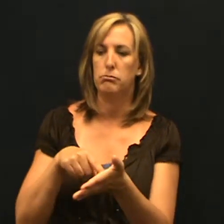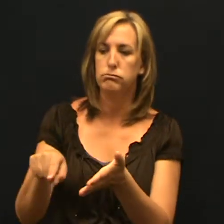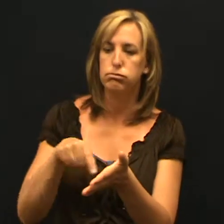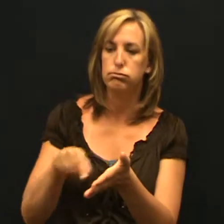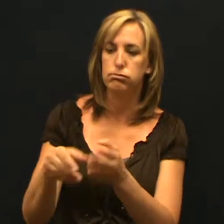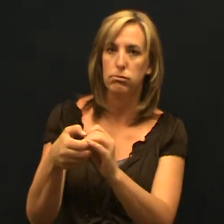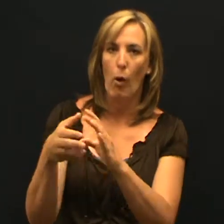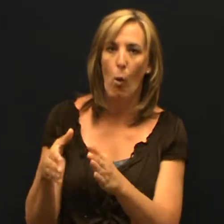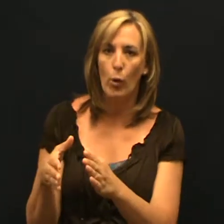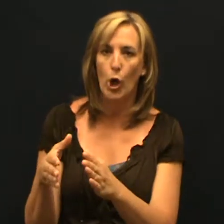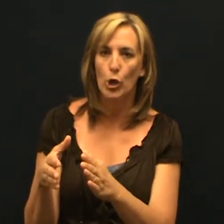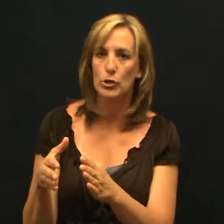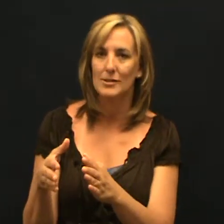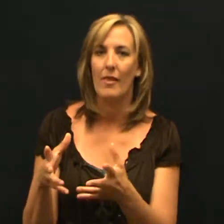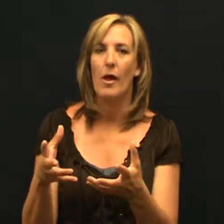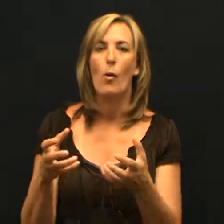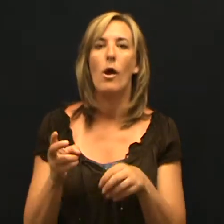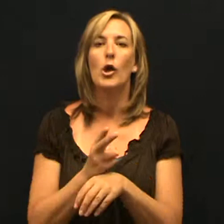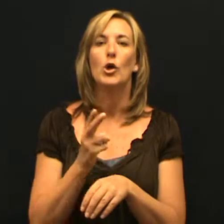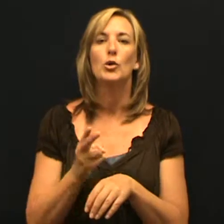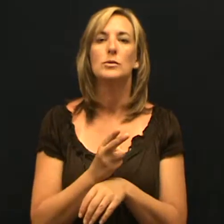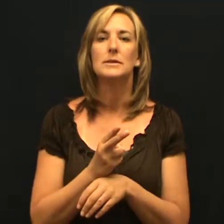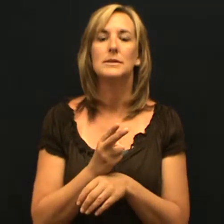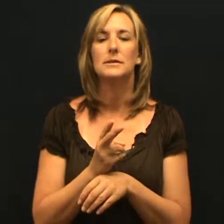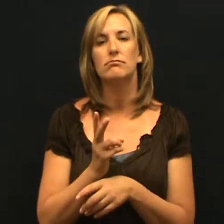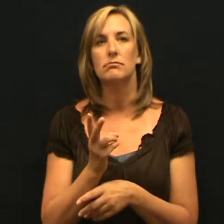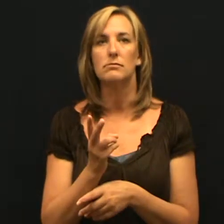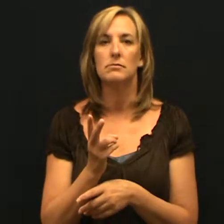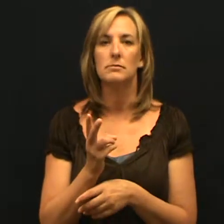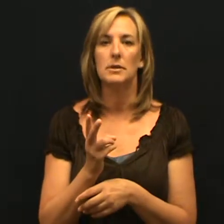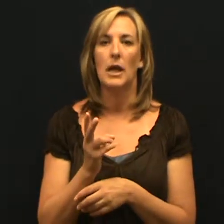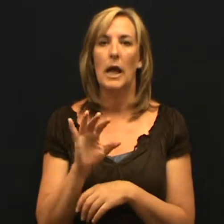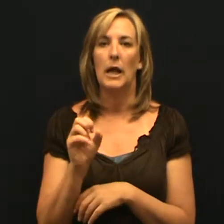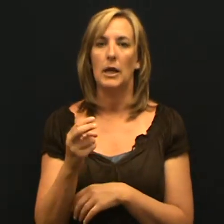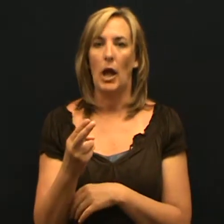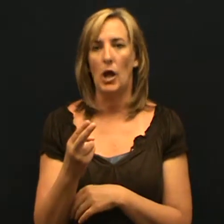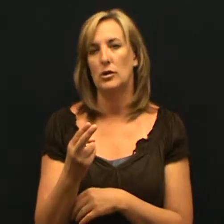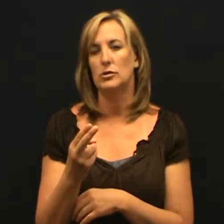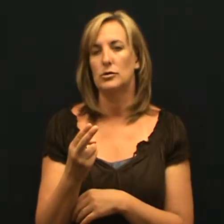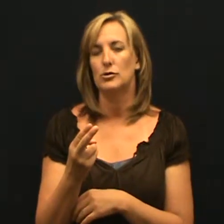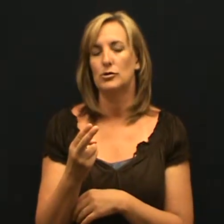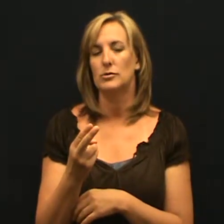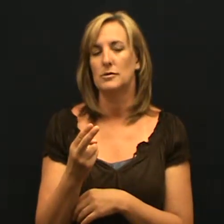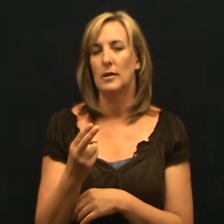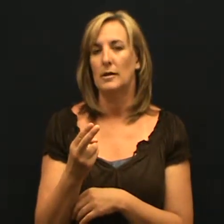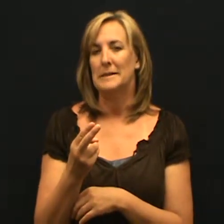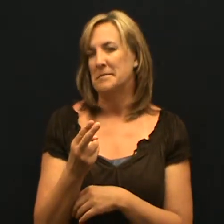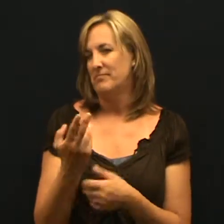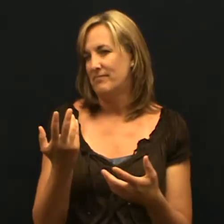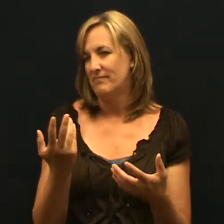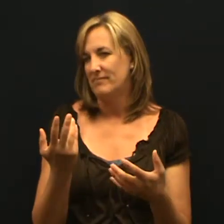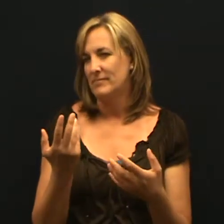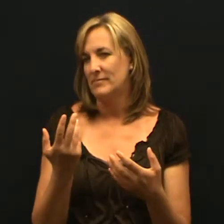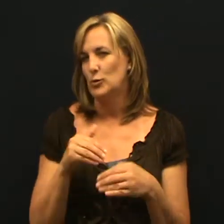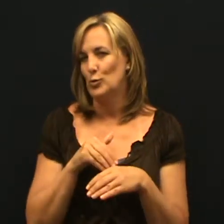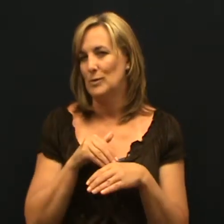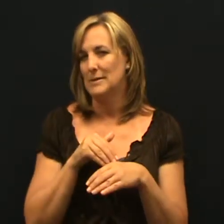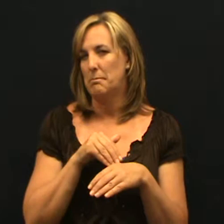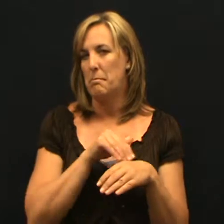that cash or send it some other kind of message. And so sometimes a company will pay a